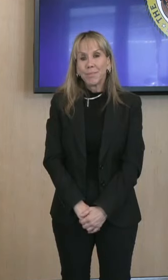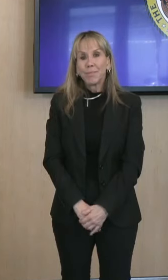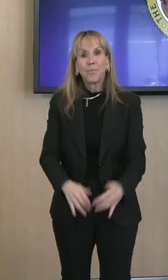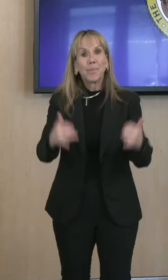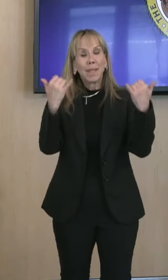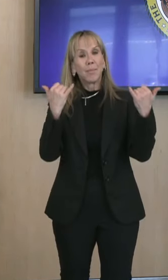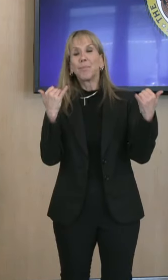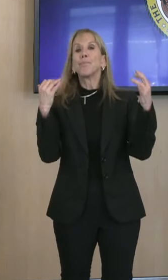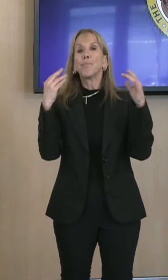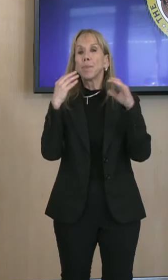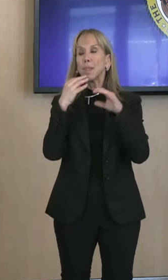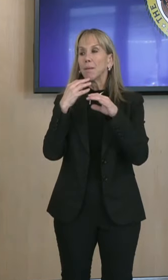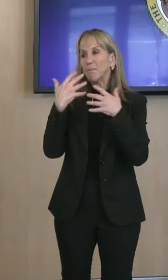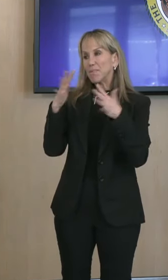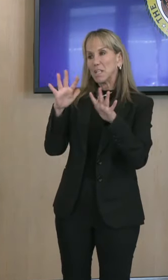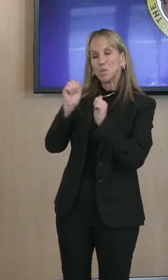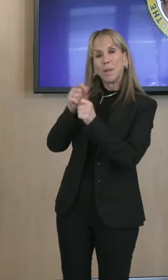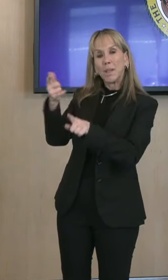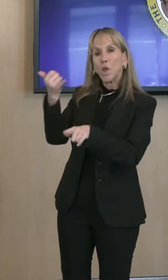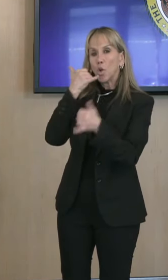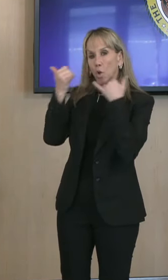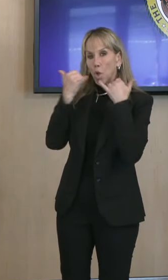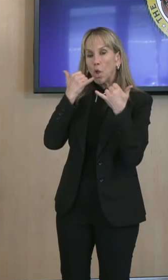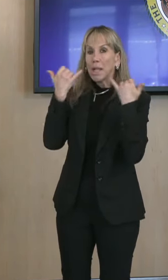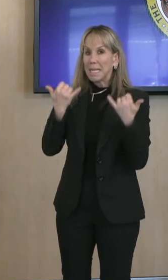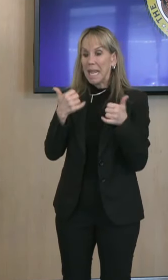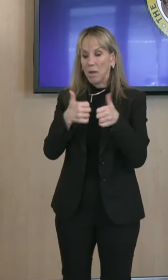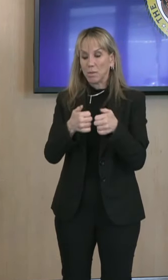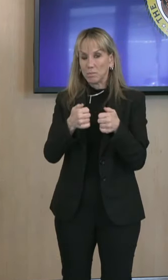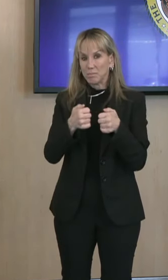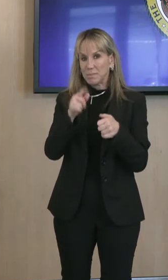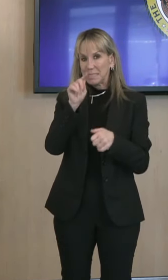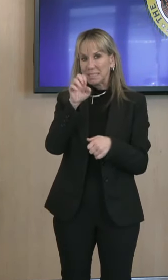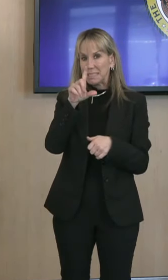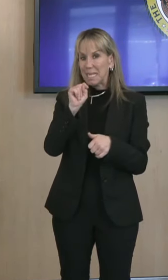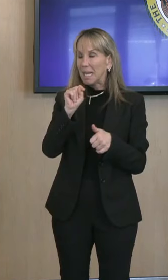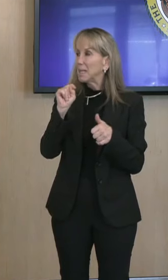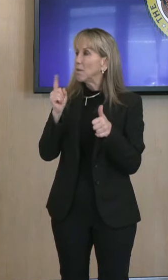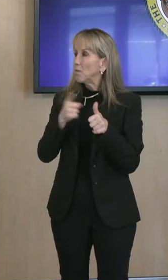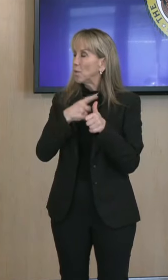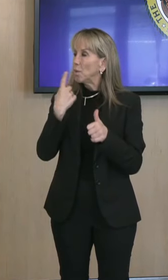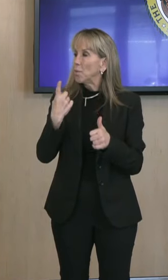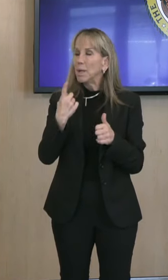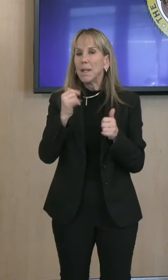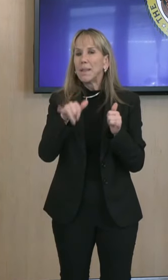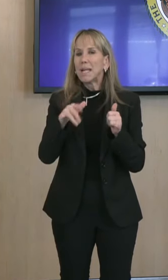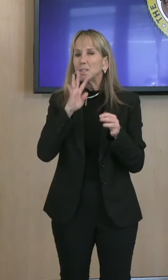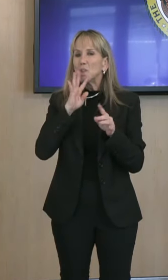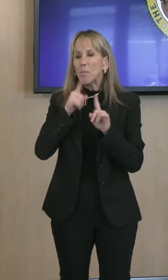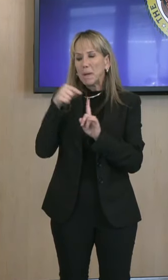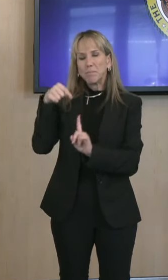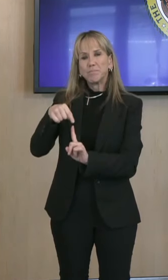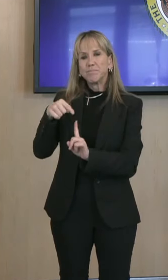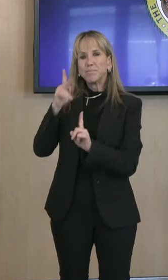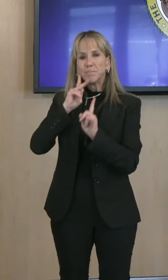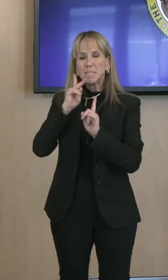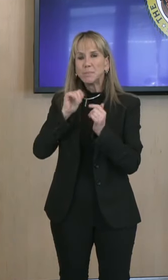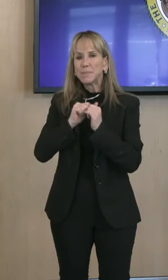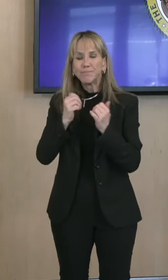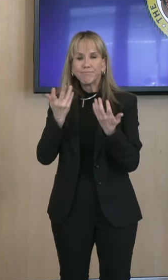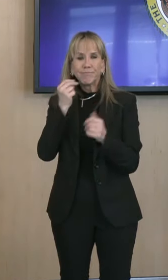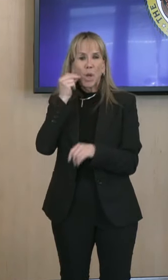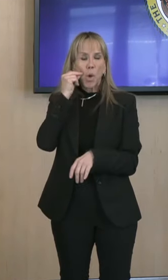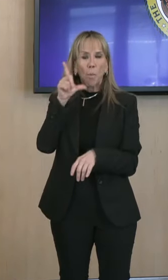Okay, that completes our call-in questions. We'll go to the first text question, and I believe that's dealing with homeless, and Supervisor Fletcher will answer that